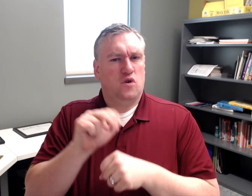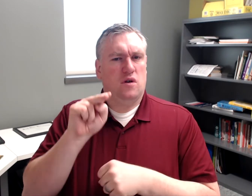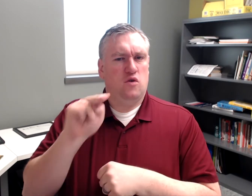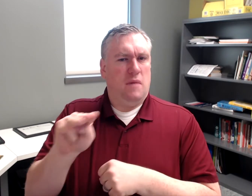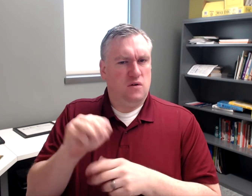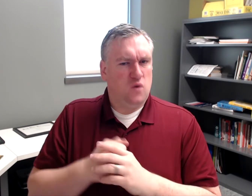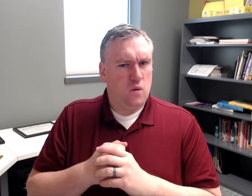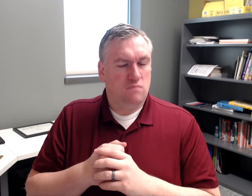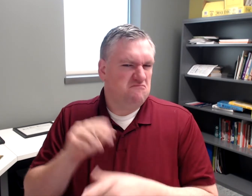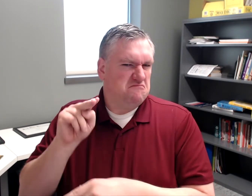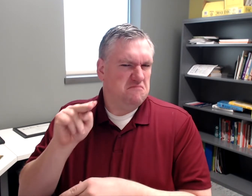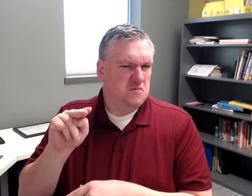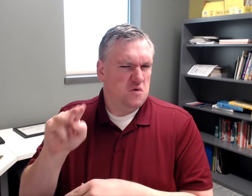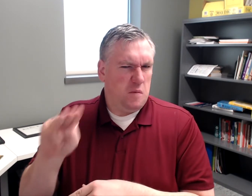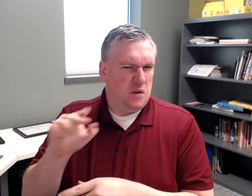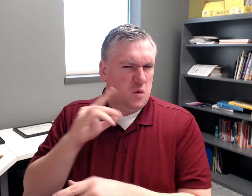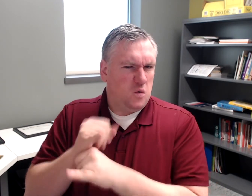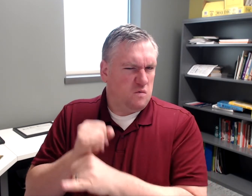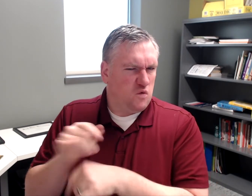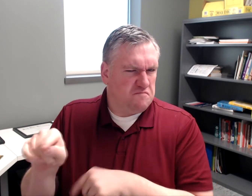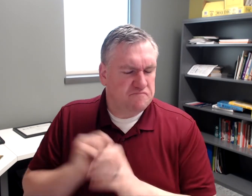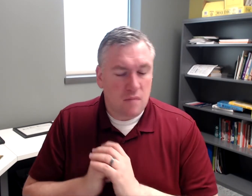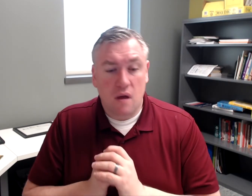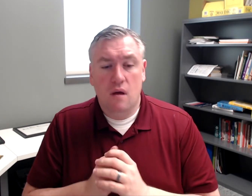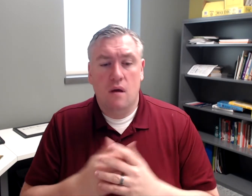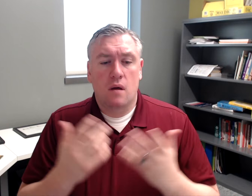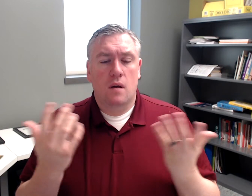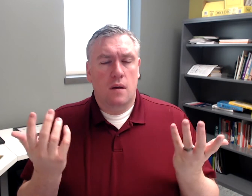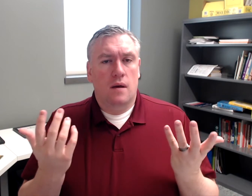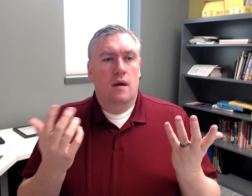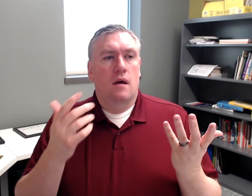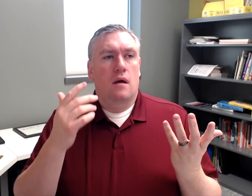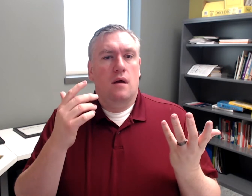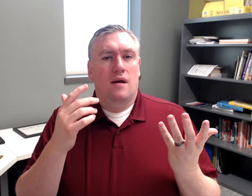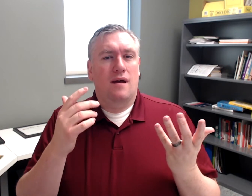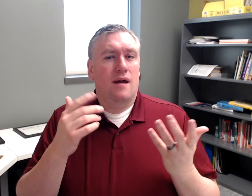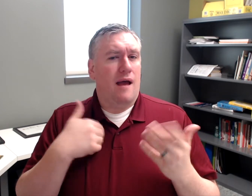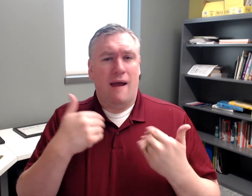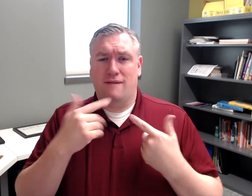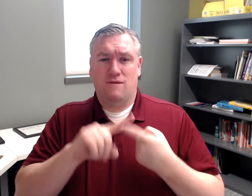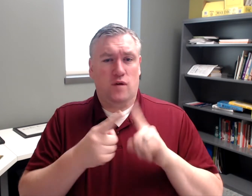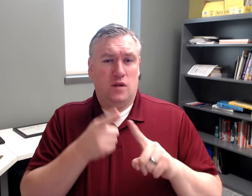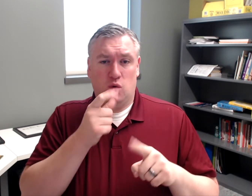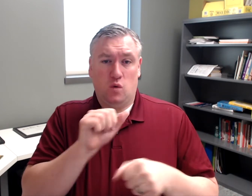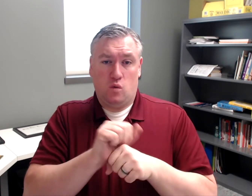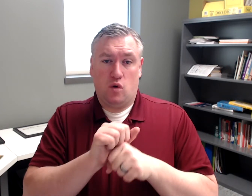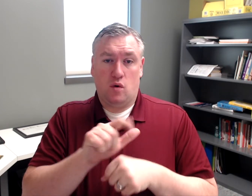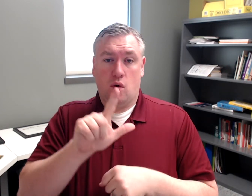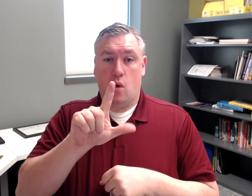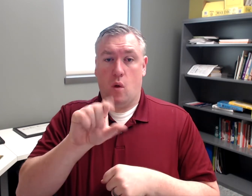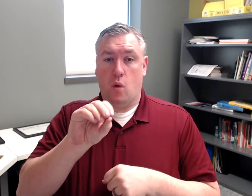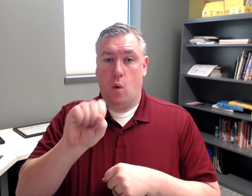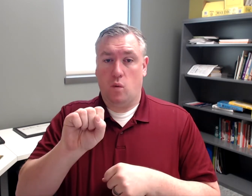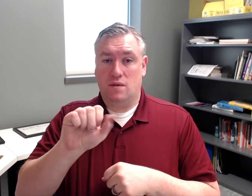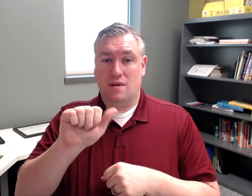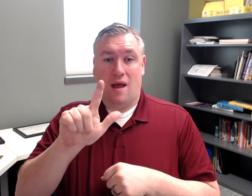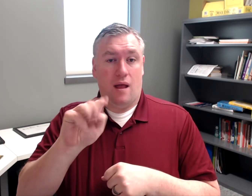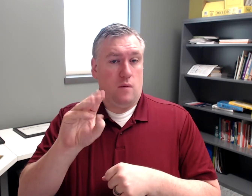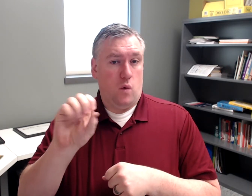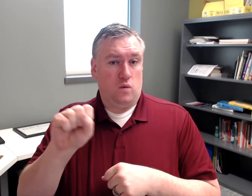A few years ago, I lived in New Mexico, worked at the New Mexico School for the Deaf. I had a friend who worked at Los